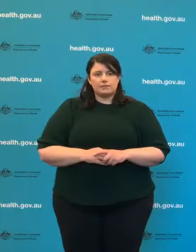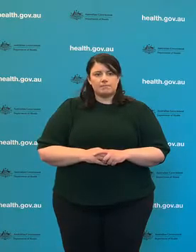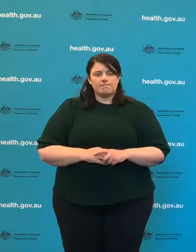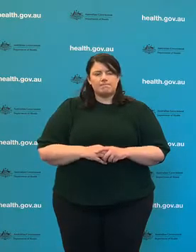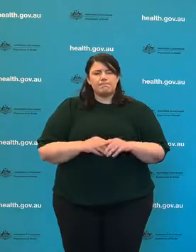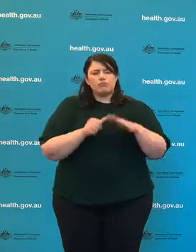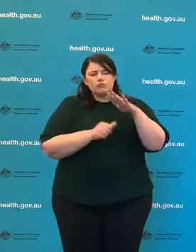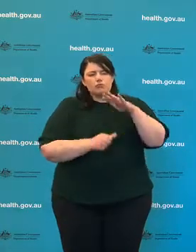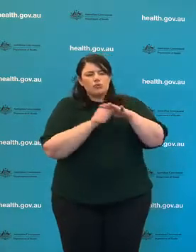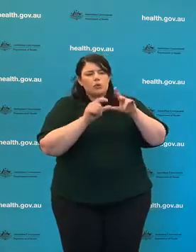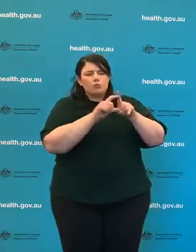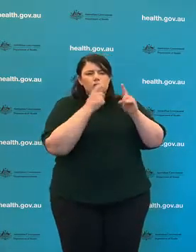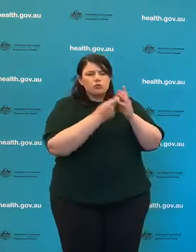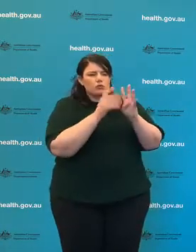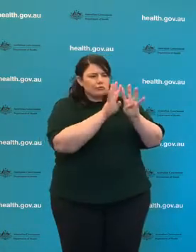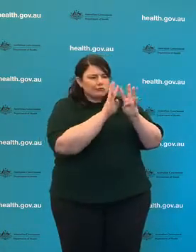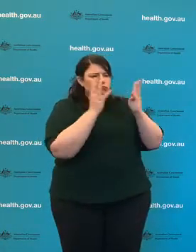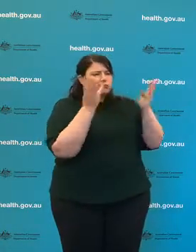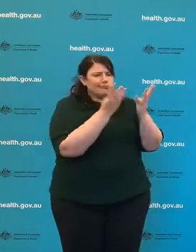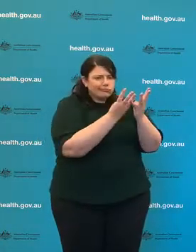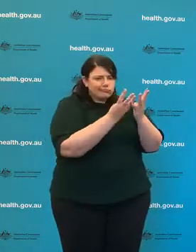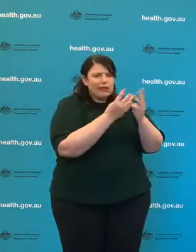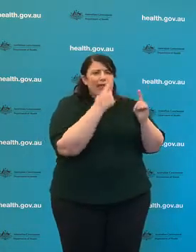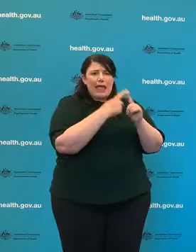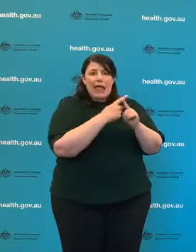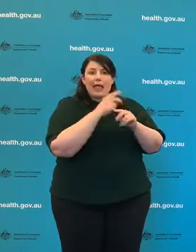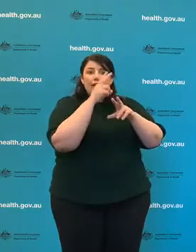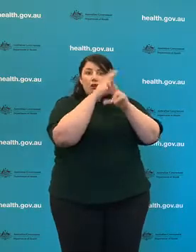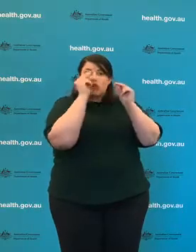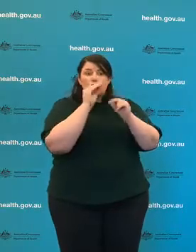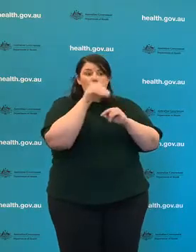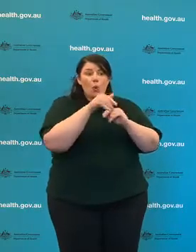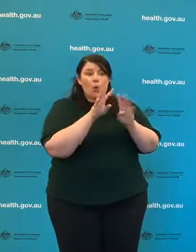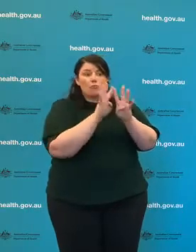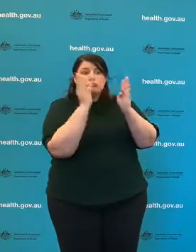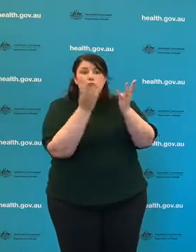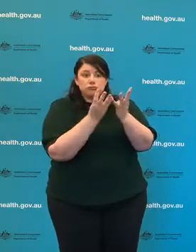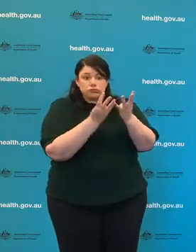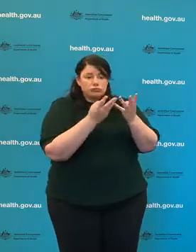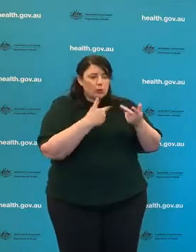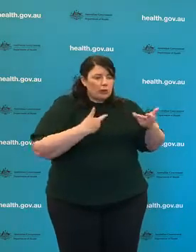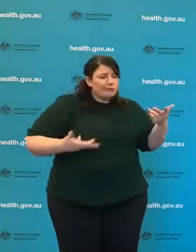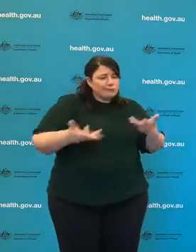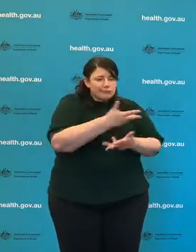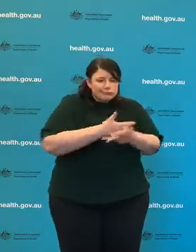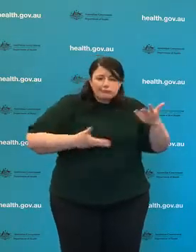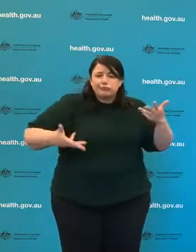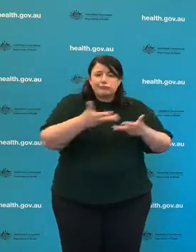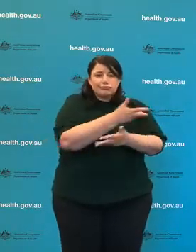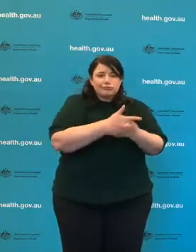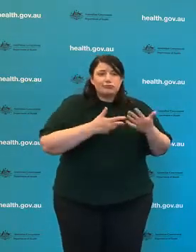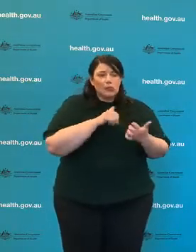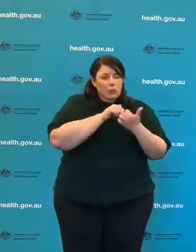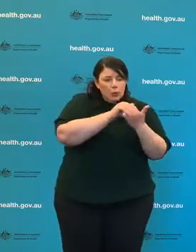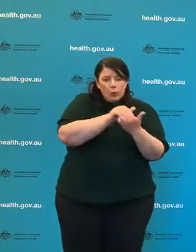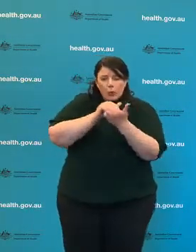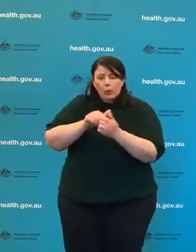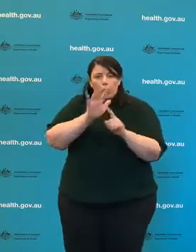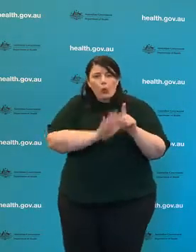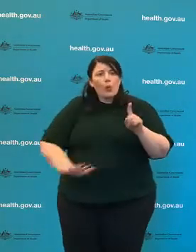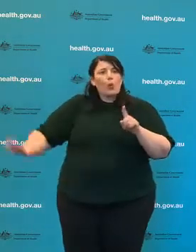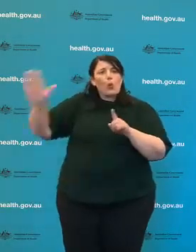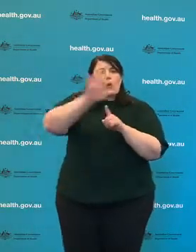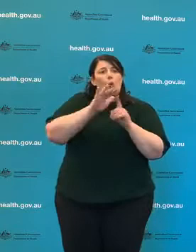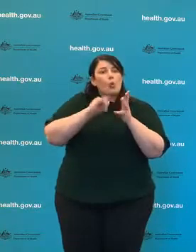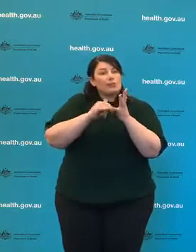HPPC and the Aged Care Division of the Department of Health are investing significant time and effort with the jurisdictions in ensuring that